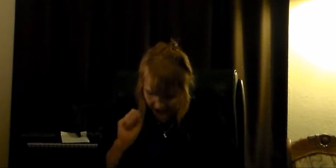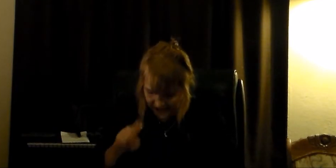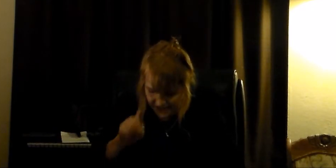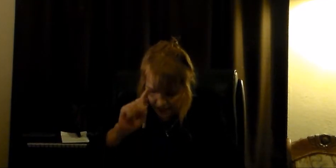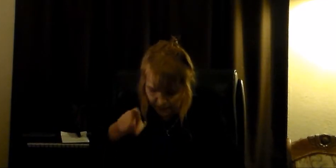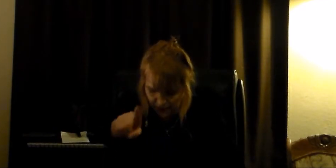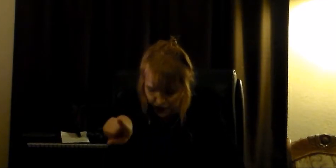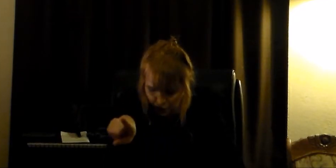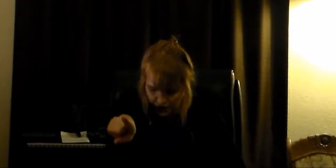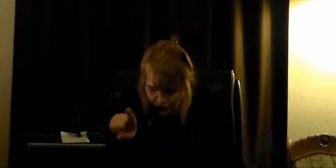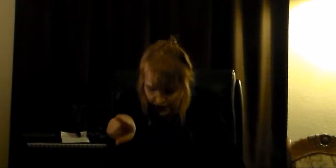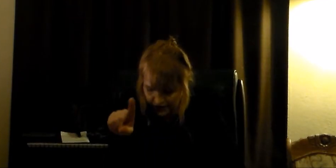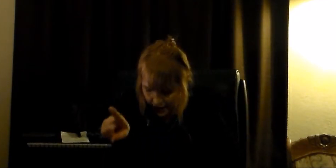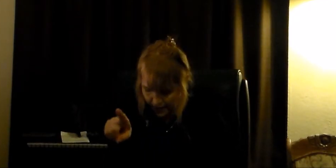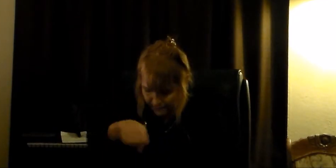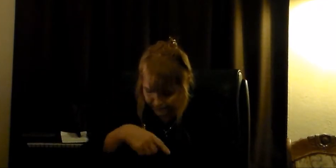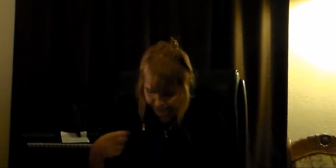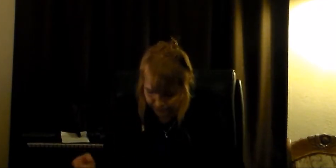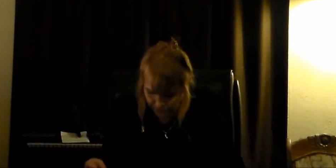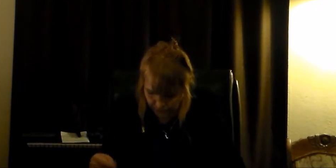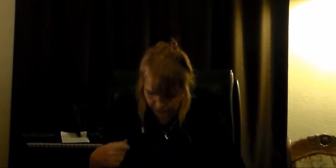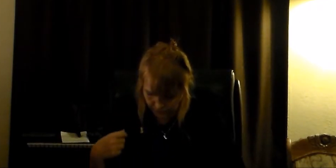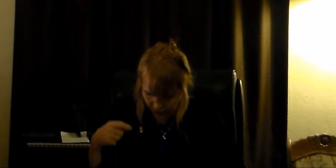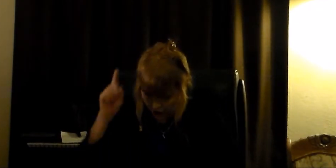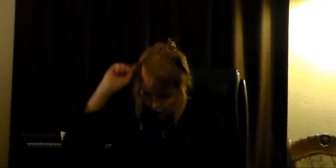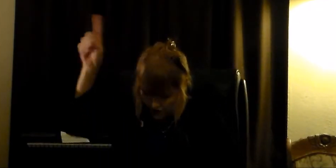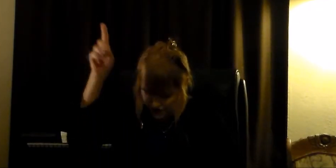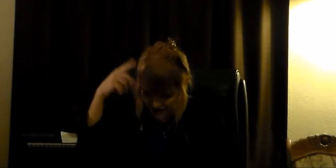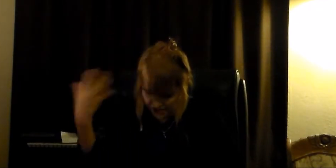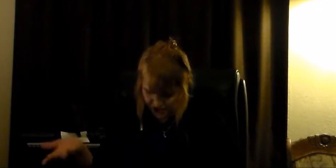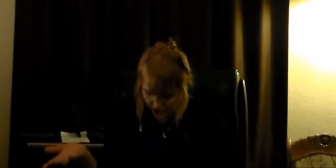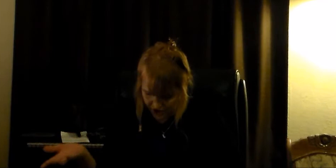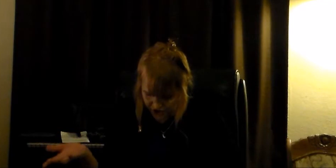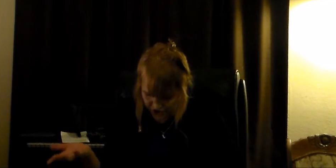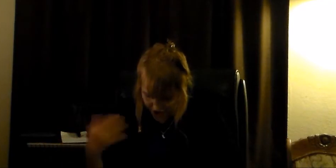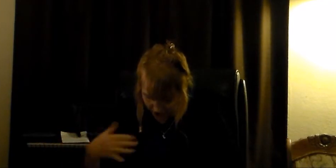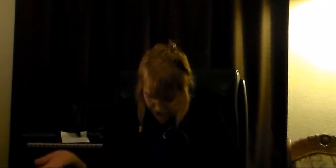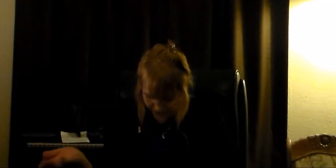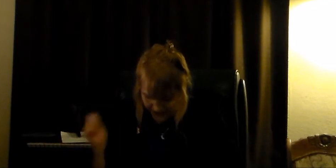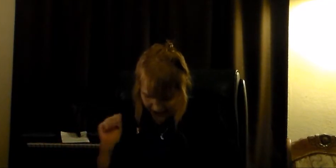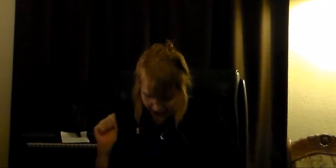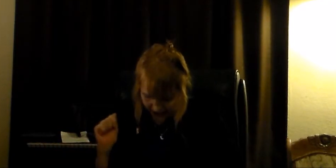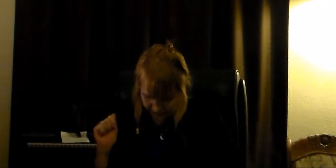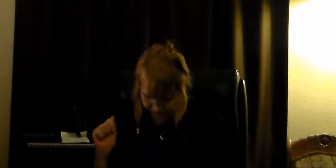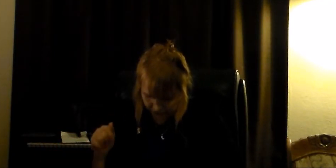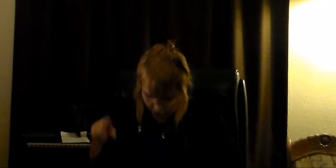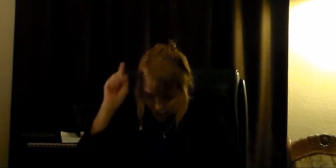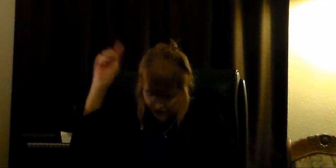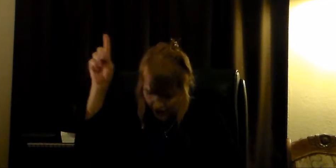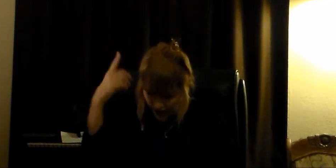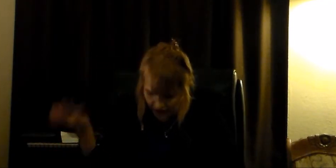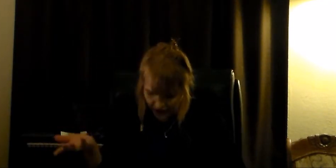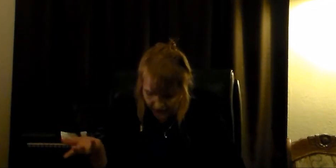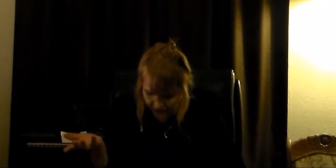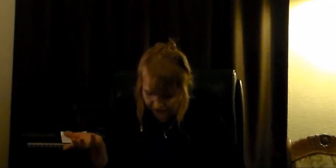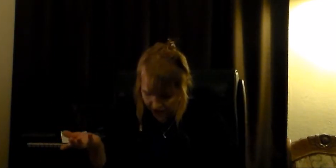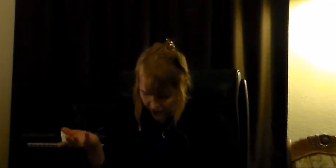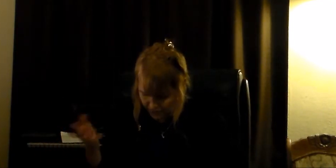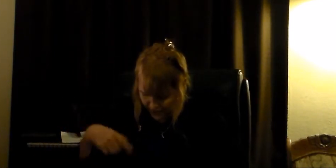It's not a place you want to end up on Jesus' judgment day. Without God or Heavenly Father putting